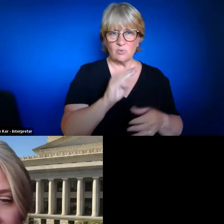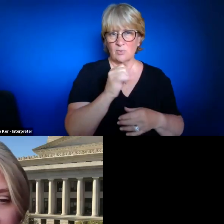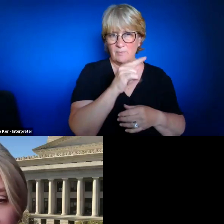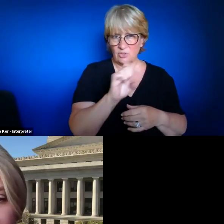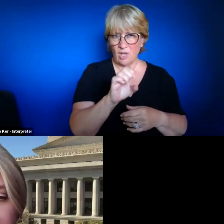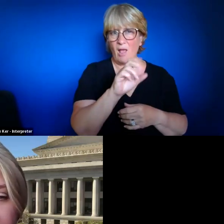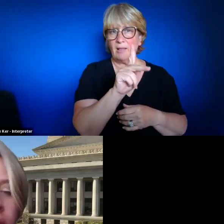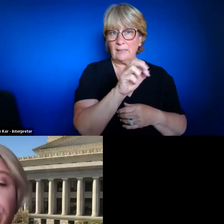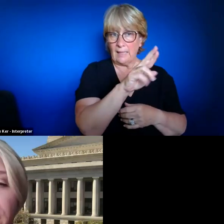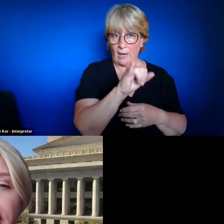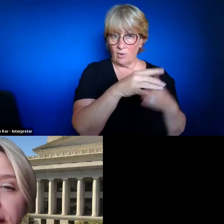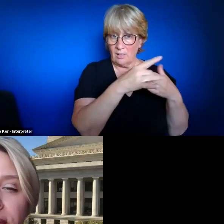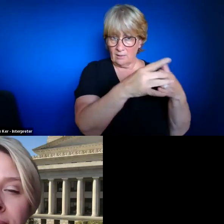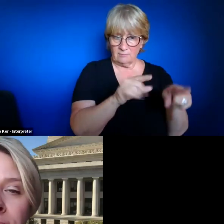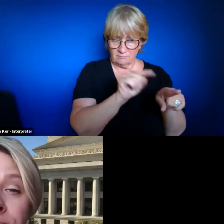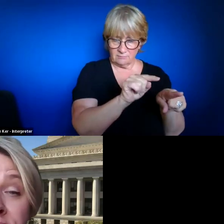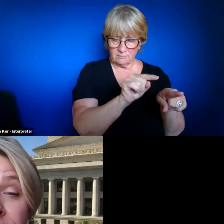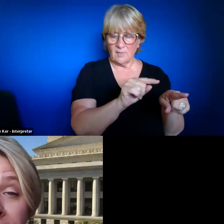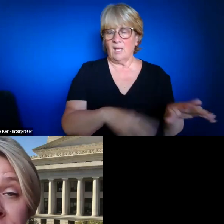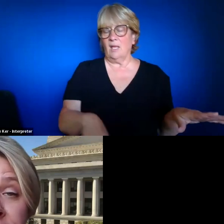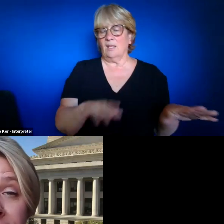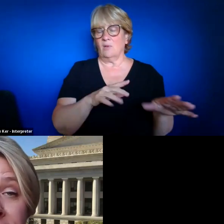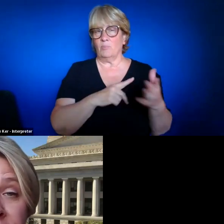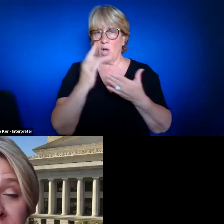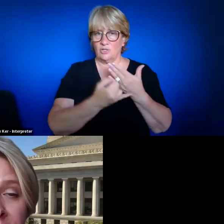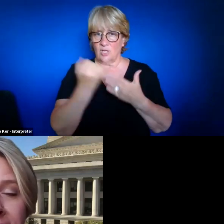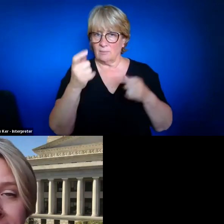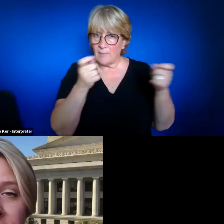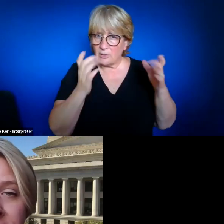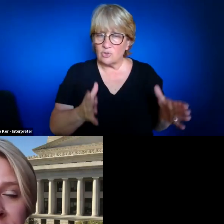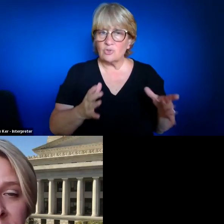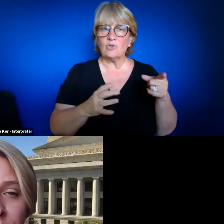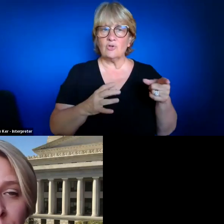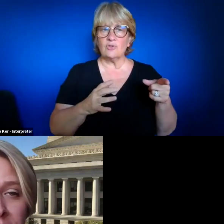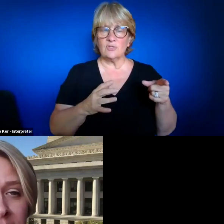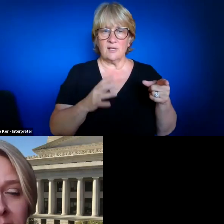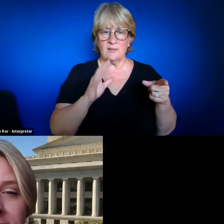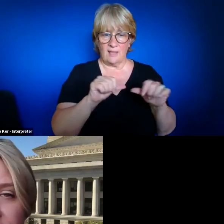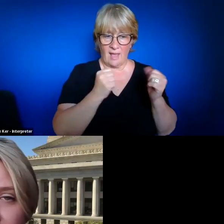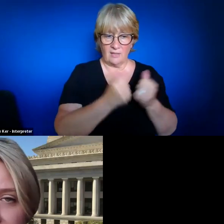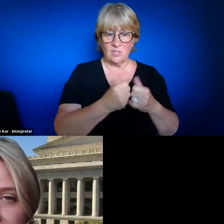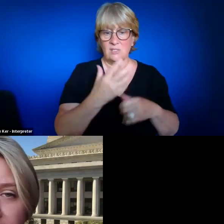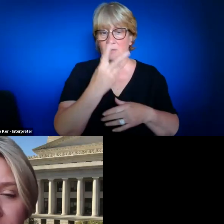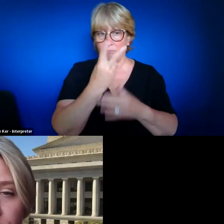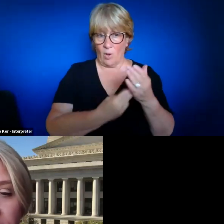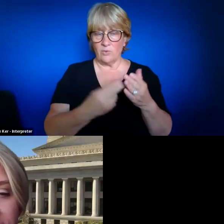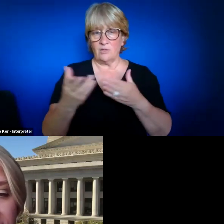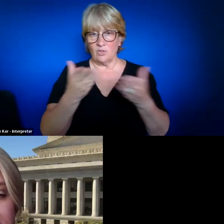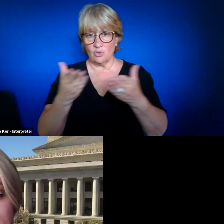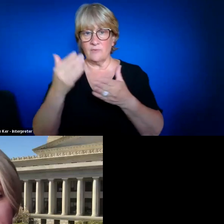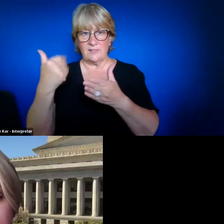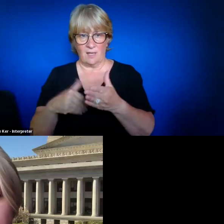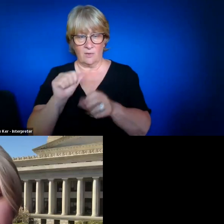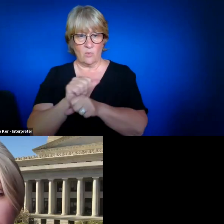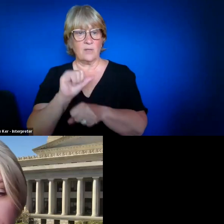Carrie at the helm there. We have project managers at each agency, both in the services side of the work and the